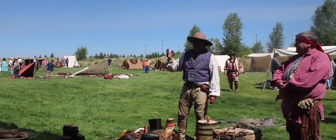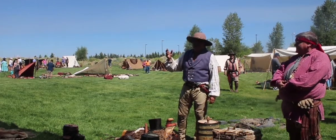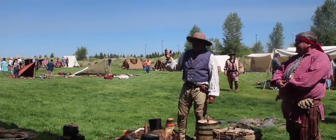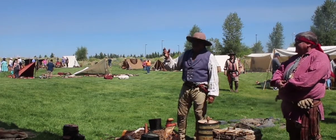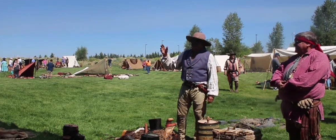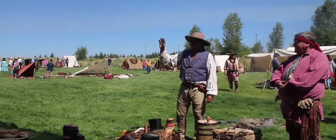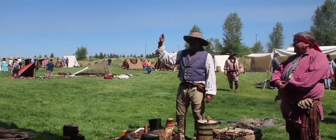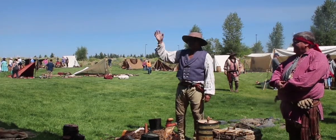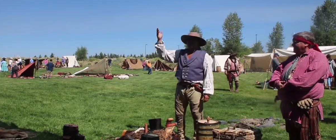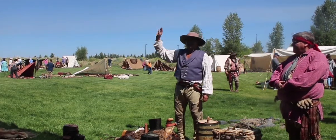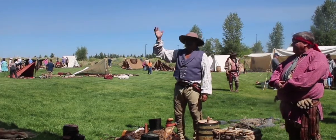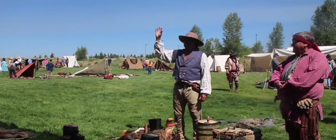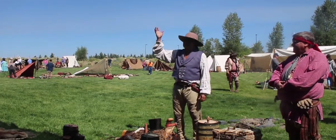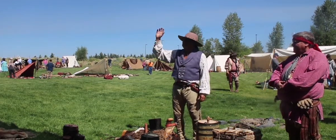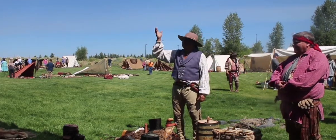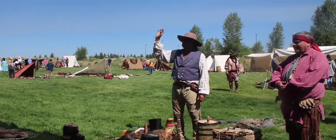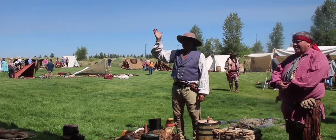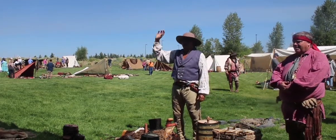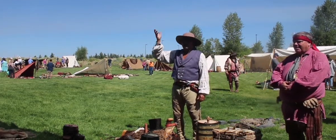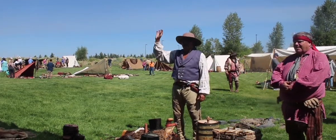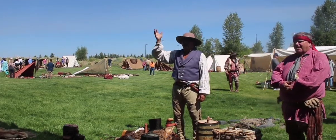inter-react. Now everybody, if they do this with the right hand,